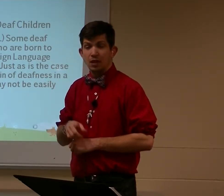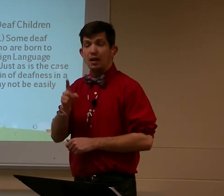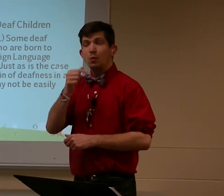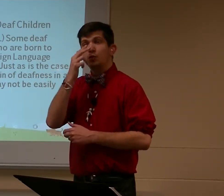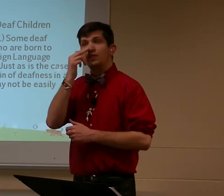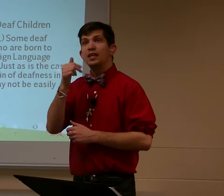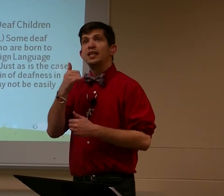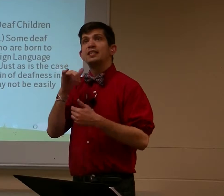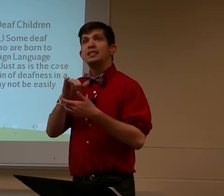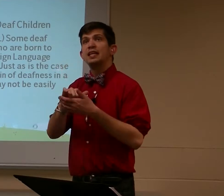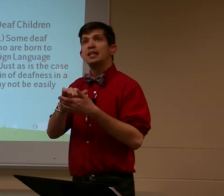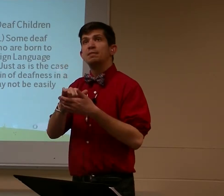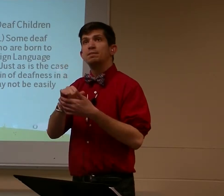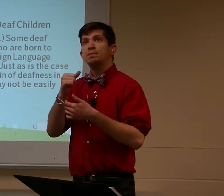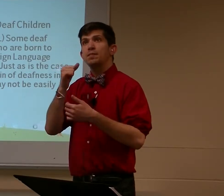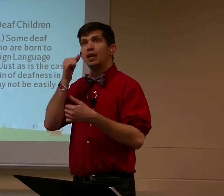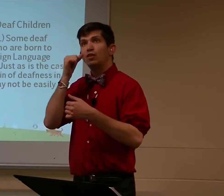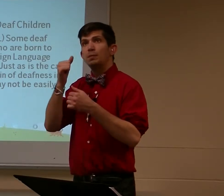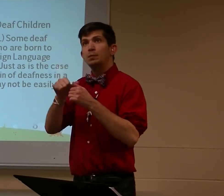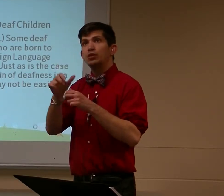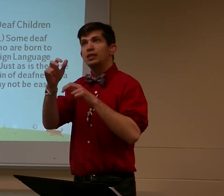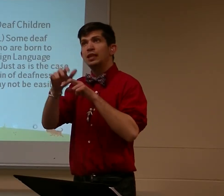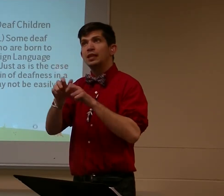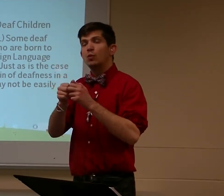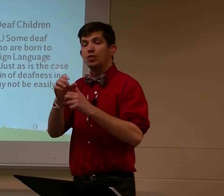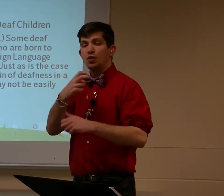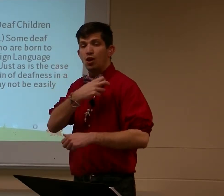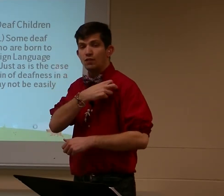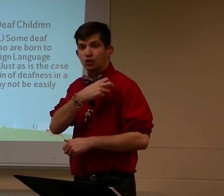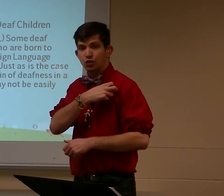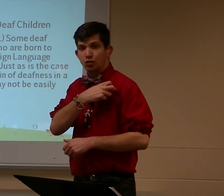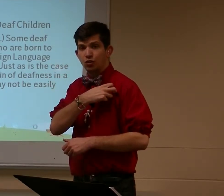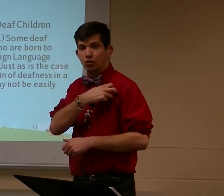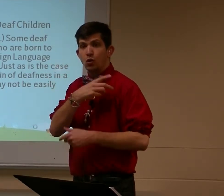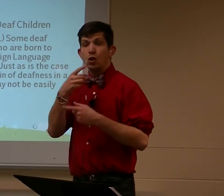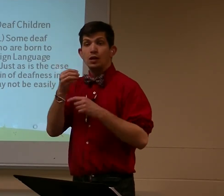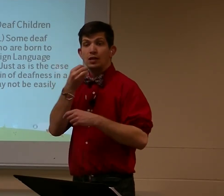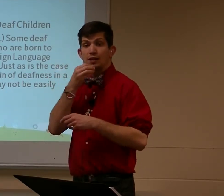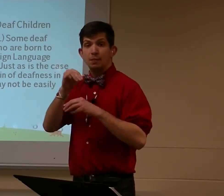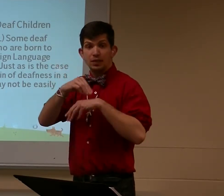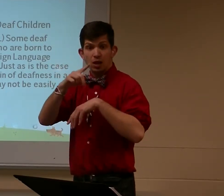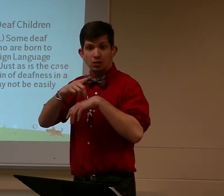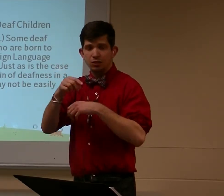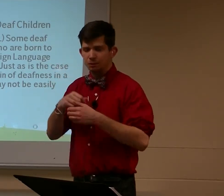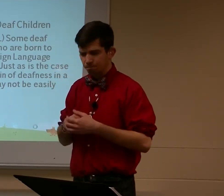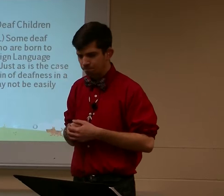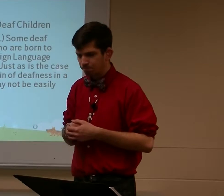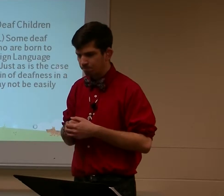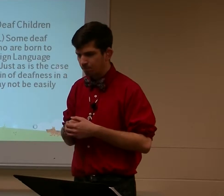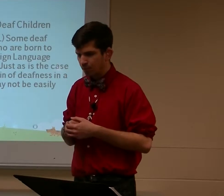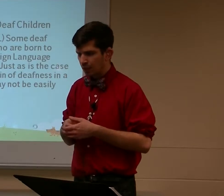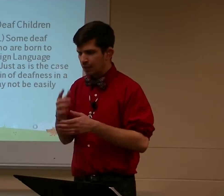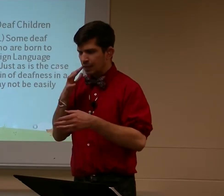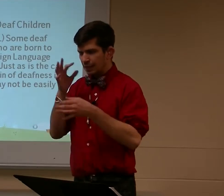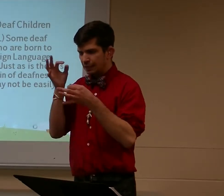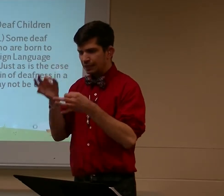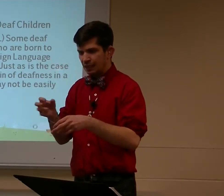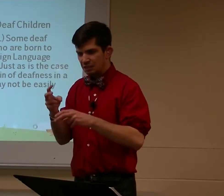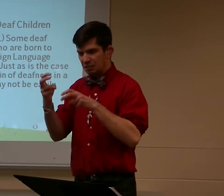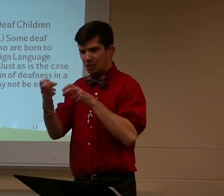And what was funny is that I remember sitting down with an officer eating McDonald's. I decided to sit down